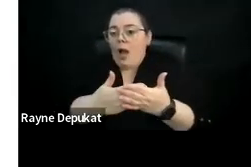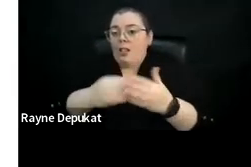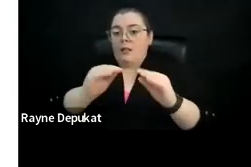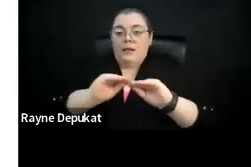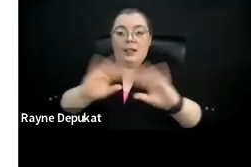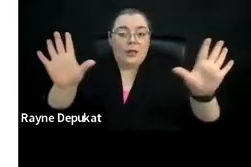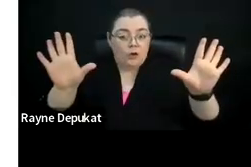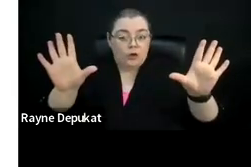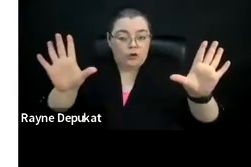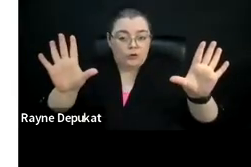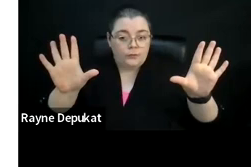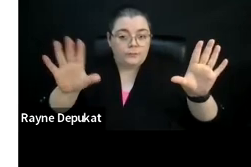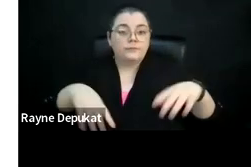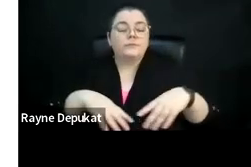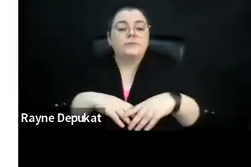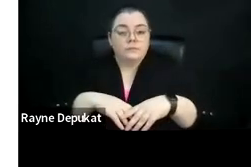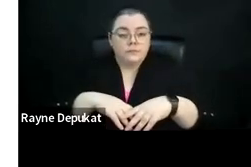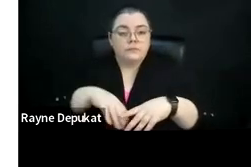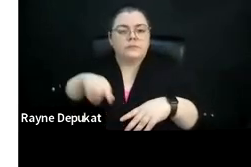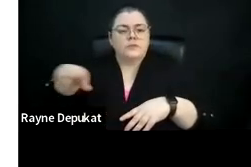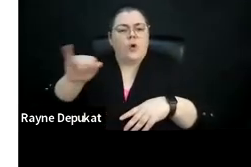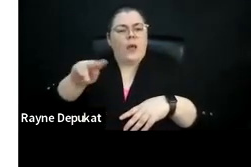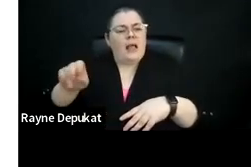Mike Bear had explained everything quite clearly.